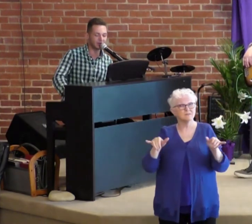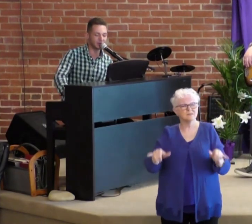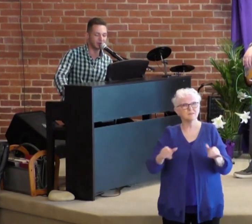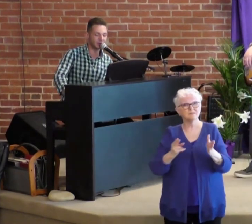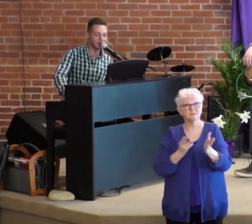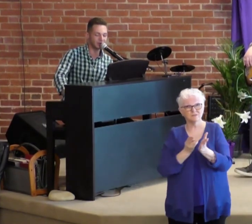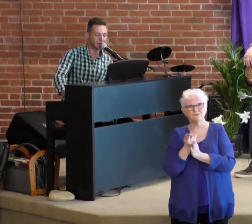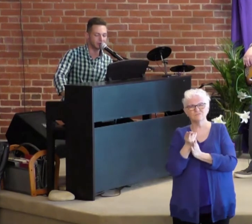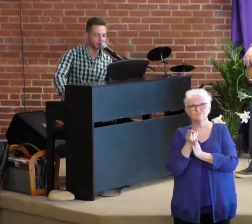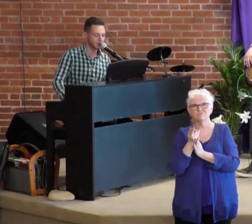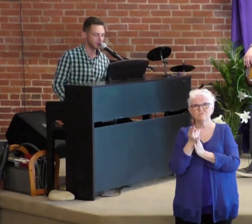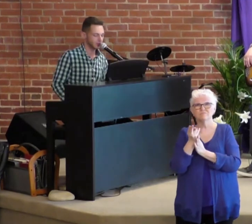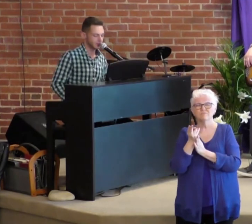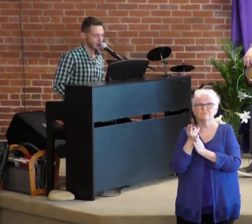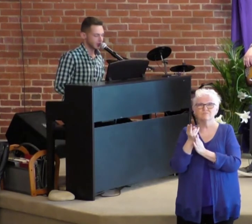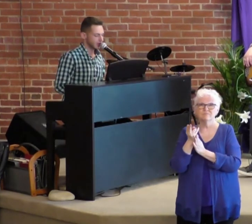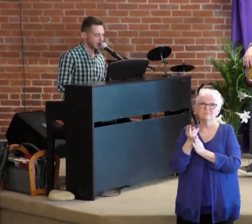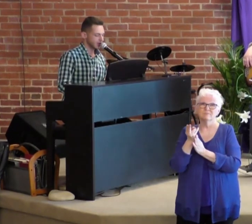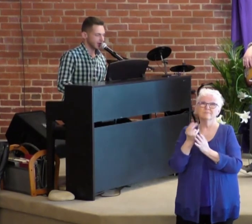true.